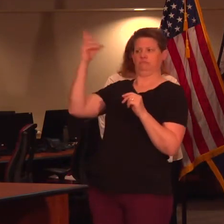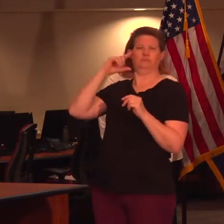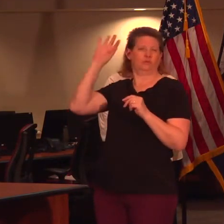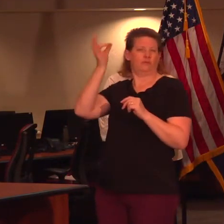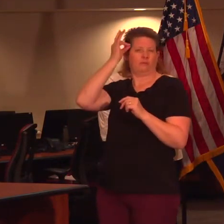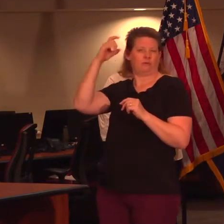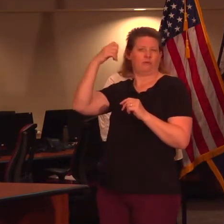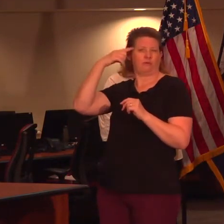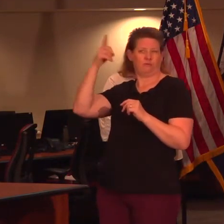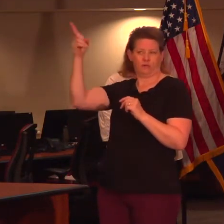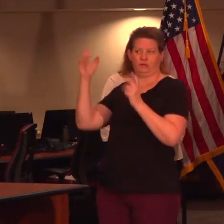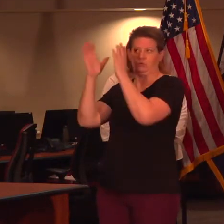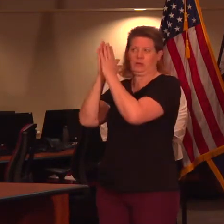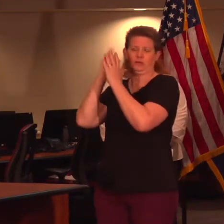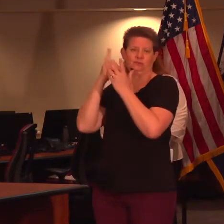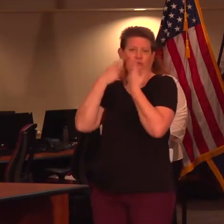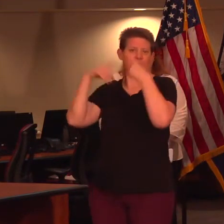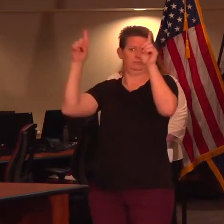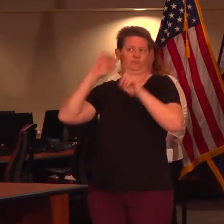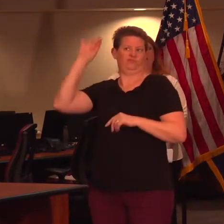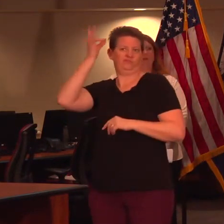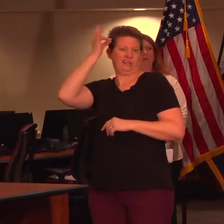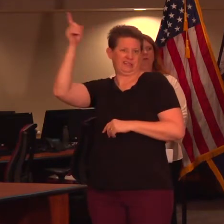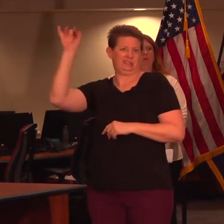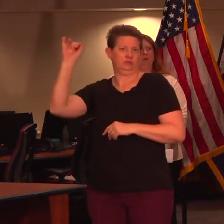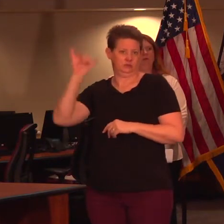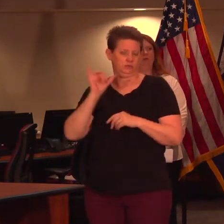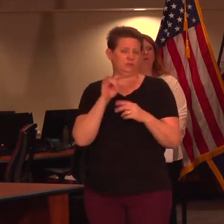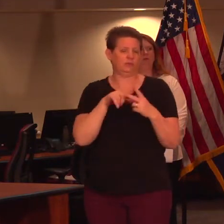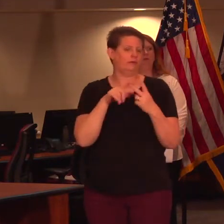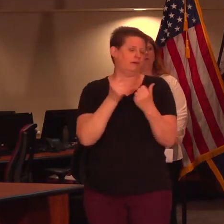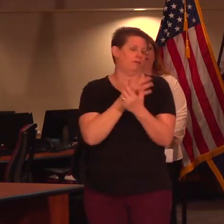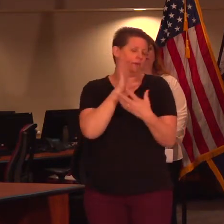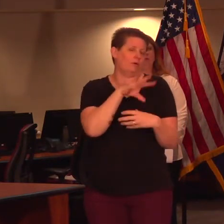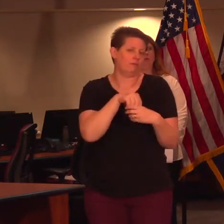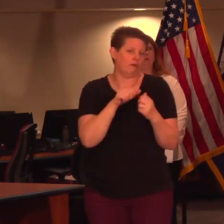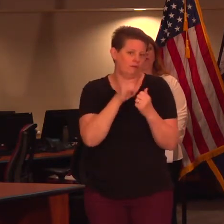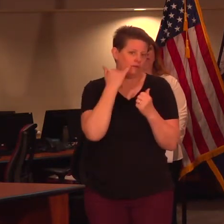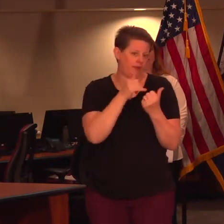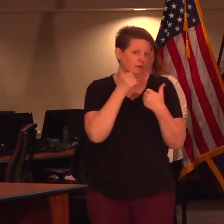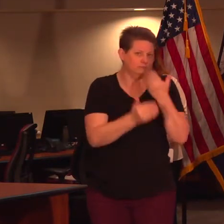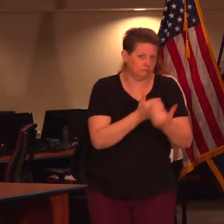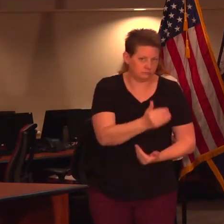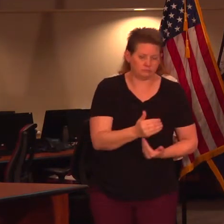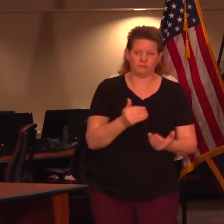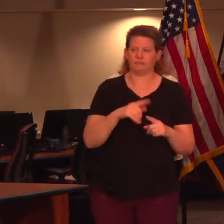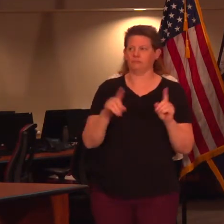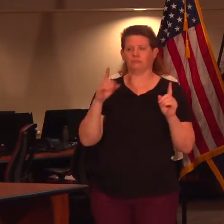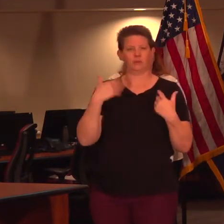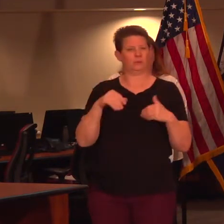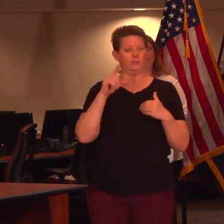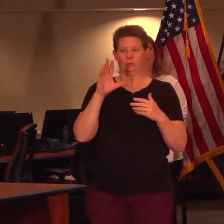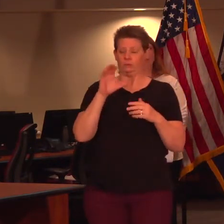federal government for disaster declaration there and all that those things entail. But I wish you could have seen the spirit